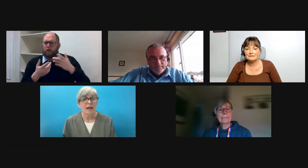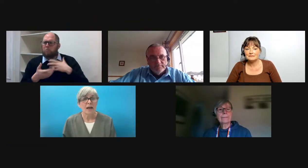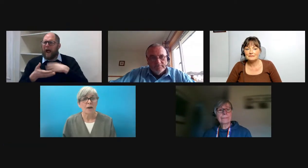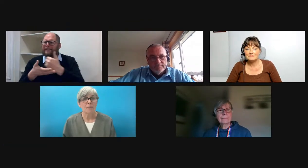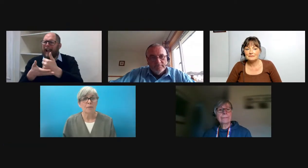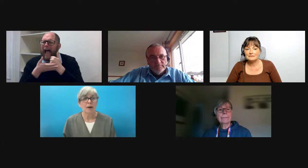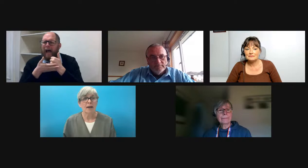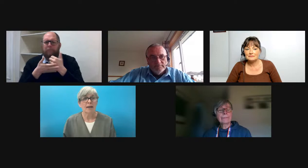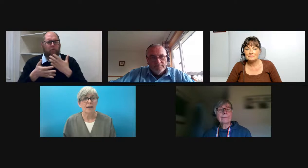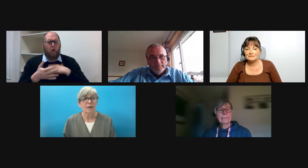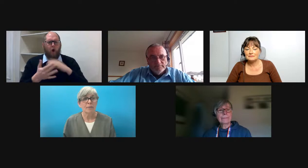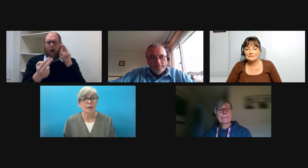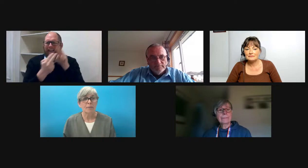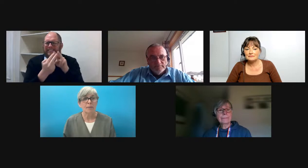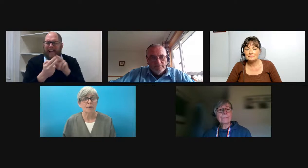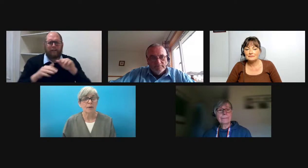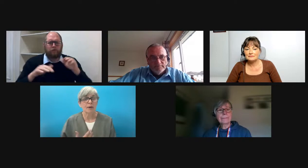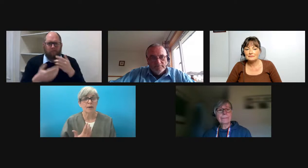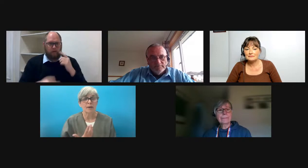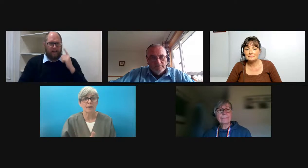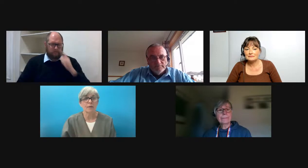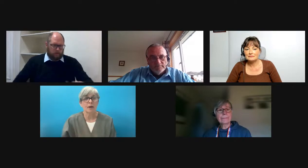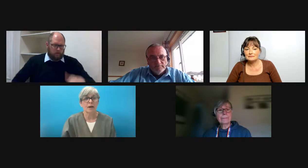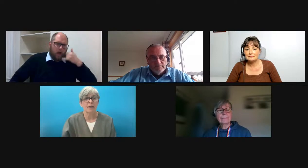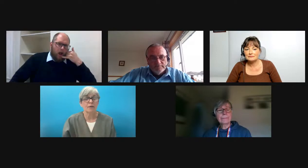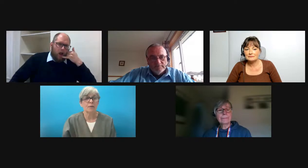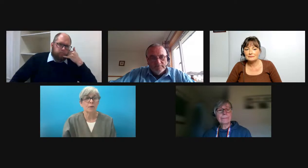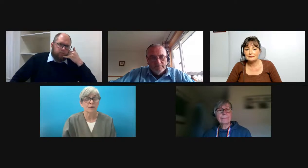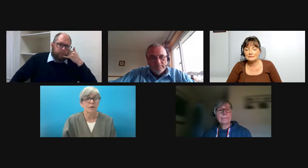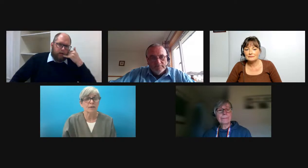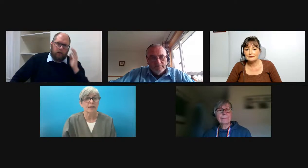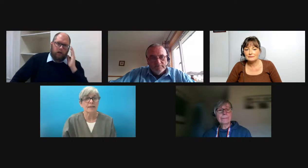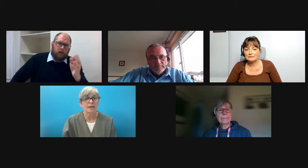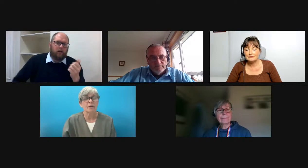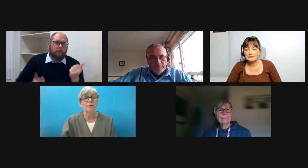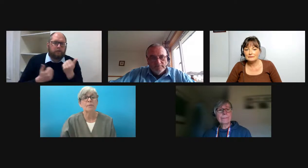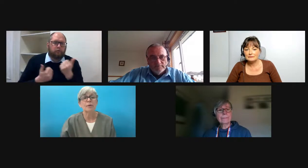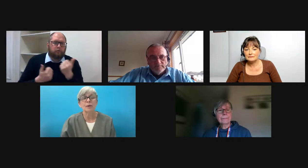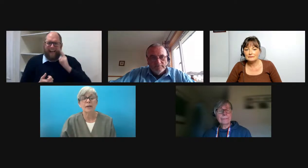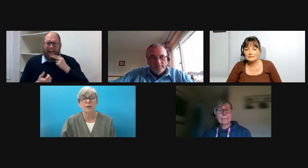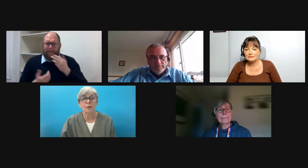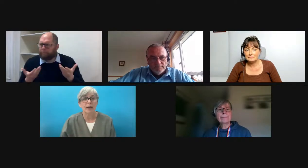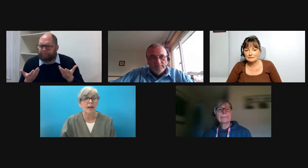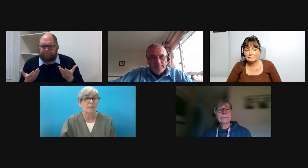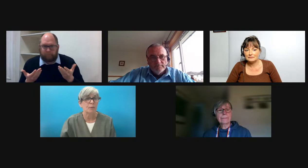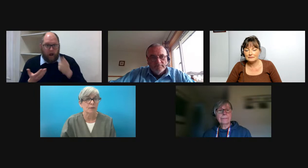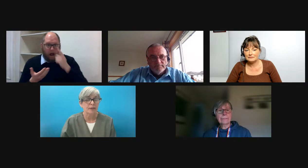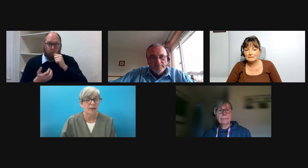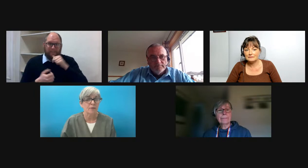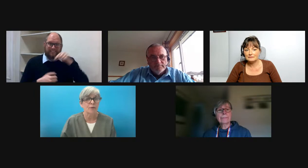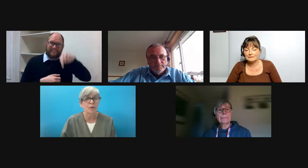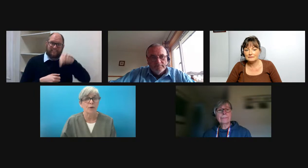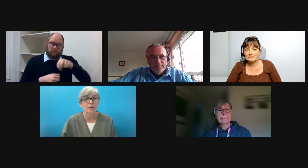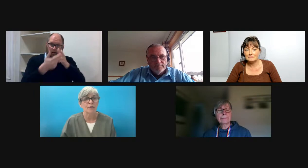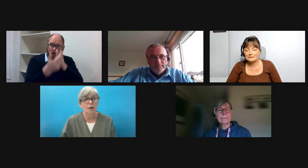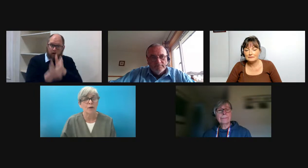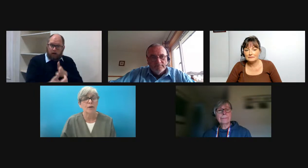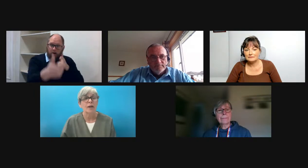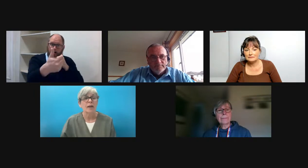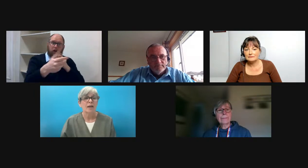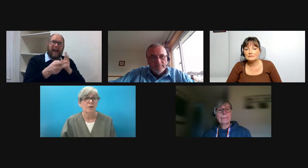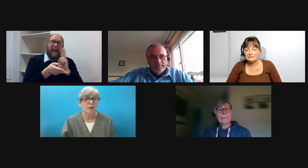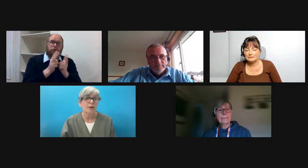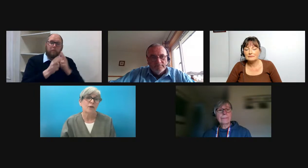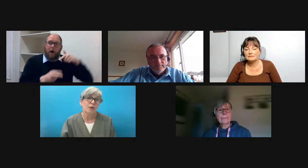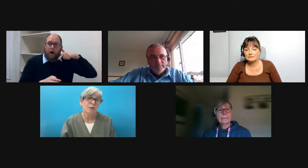service where hearing people, if you want to contact hearing people and you want help, you want to get through on the